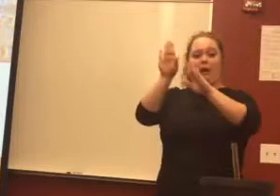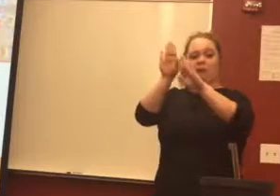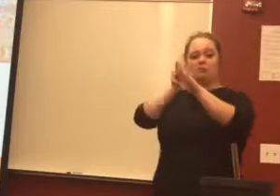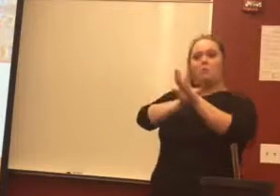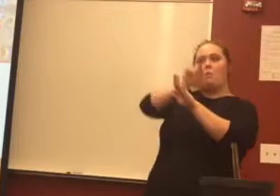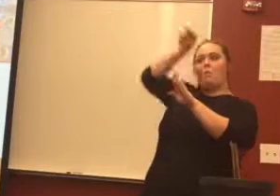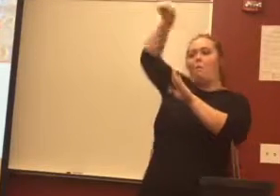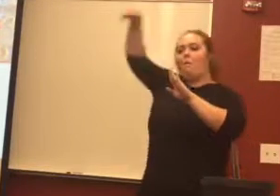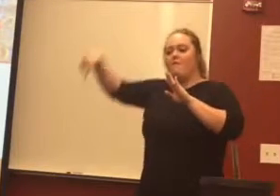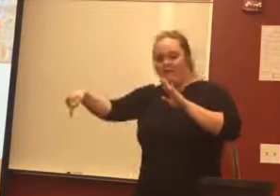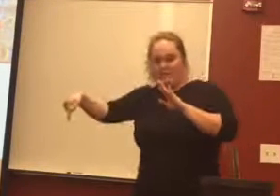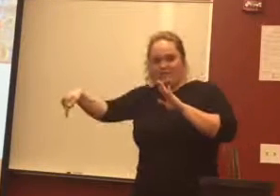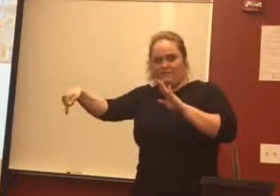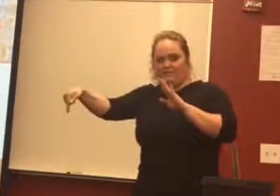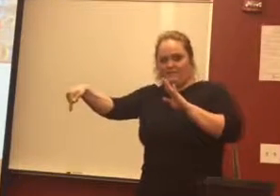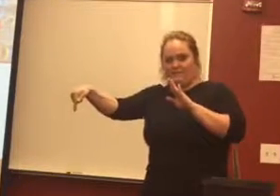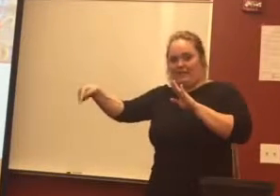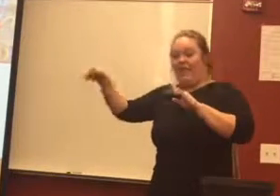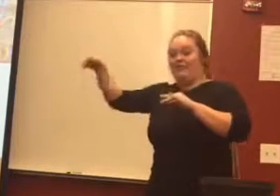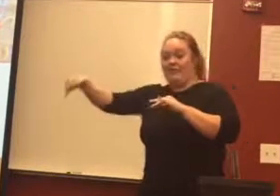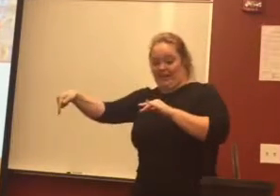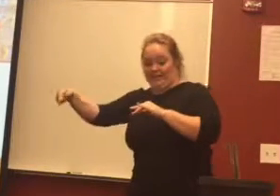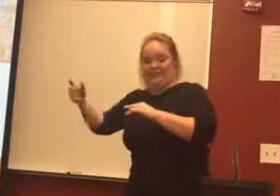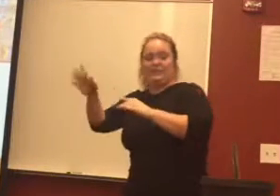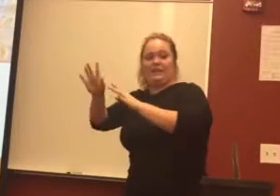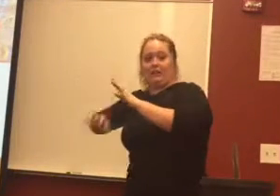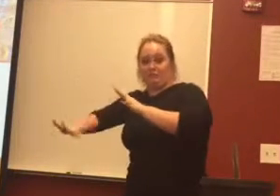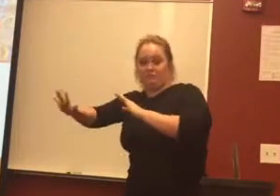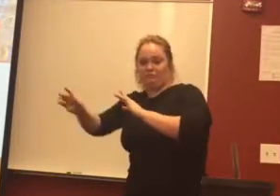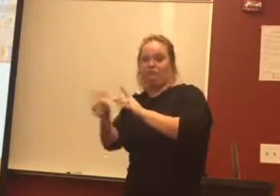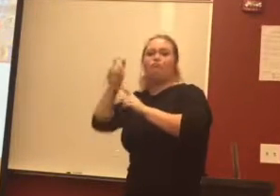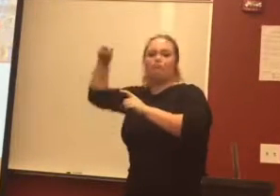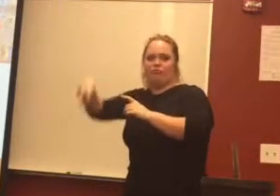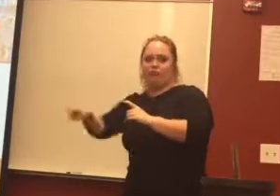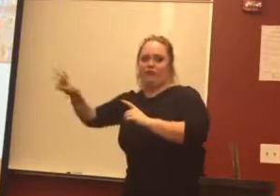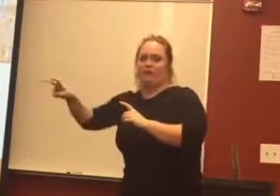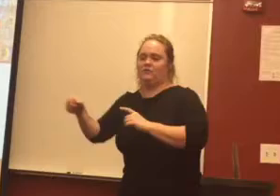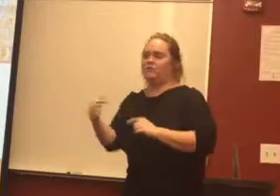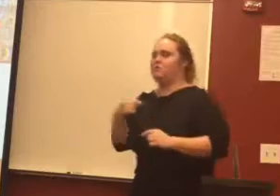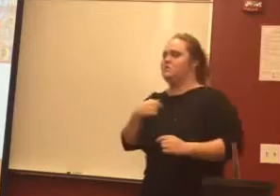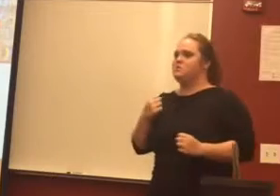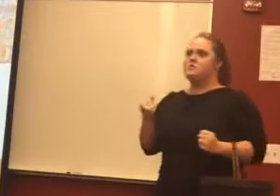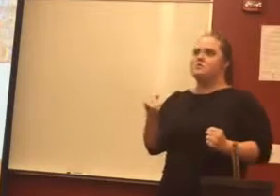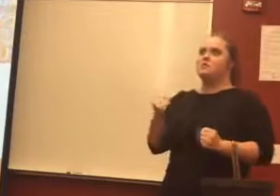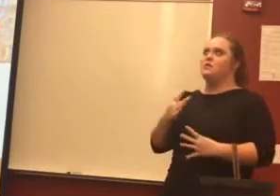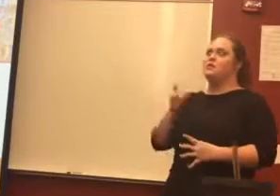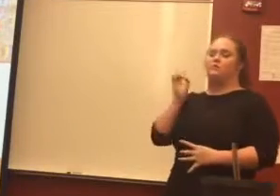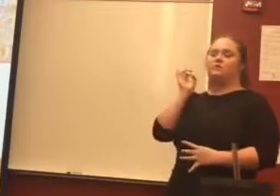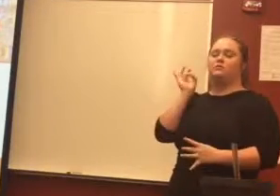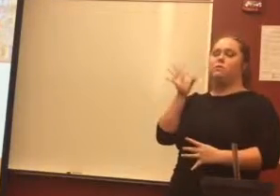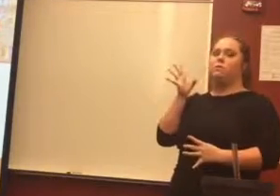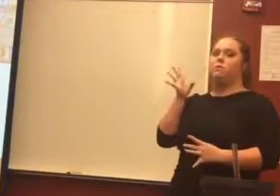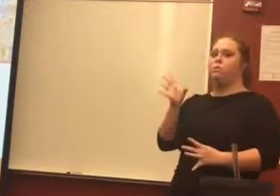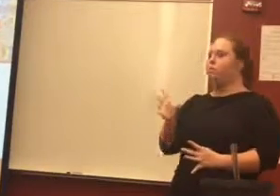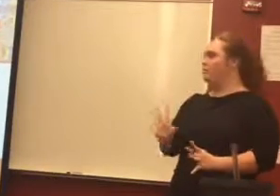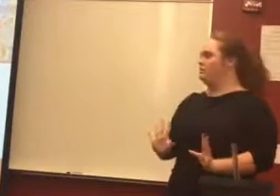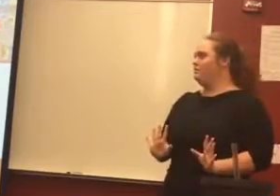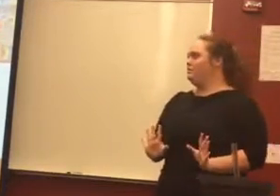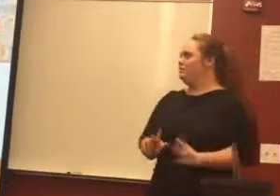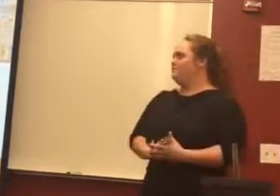the rides. It was terrifying, I hated it. And you fit about 7 people in each,